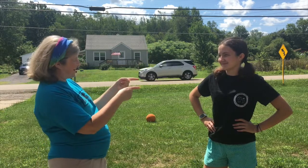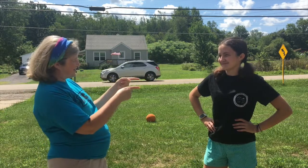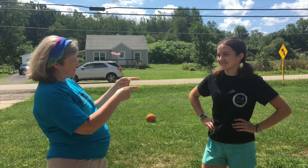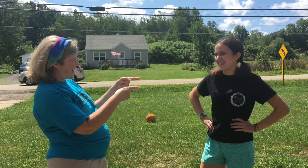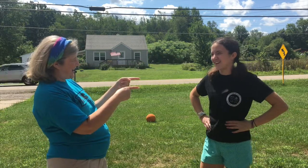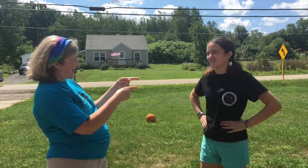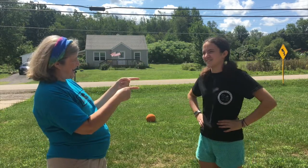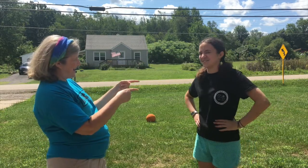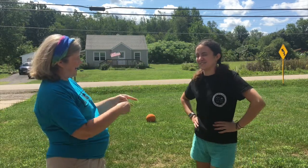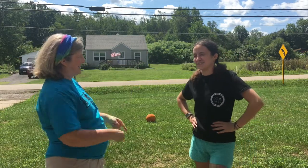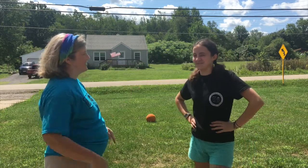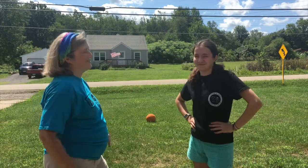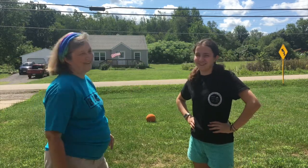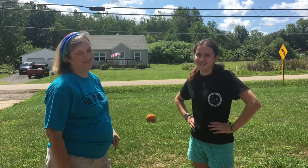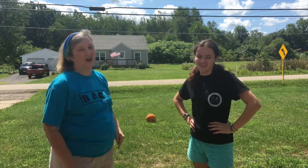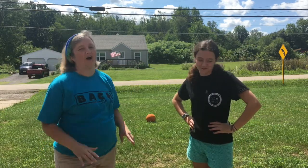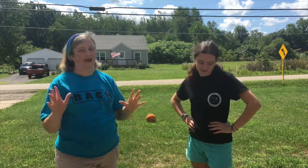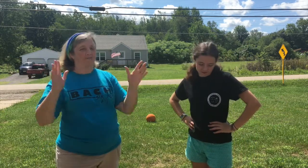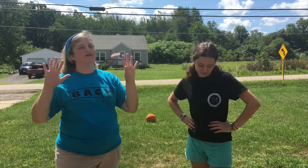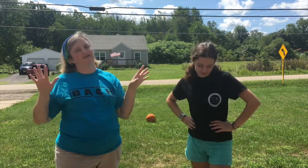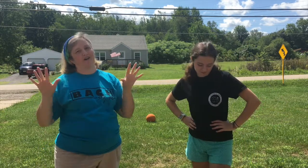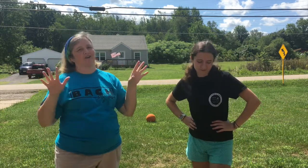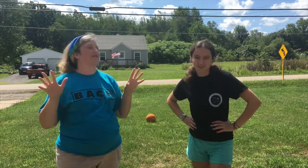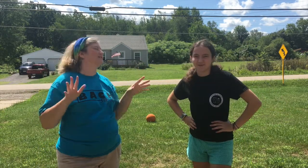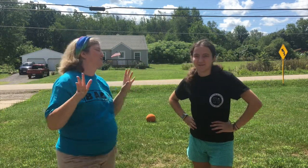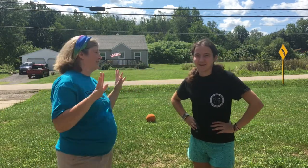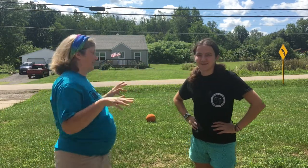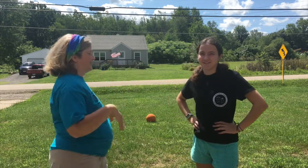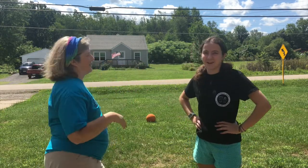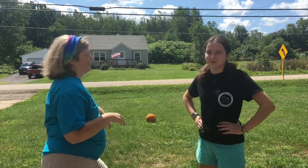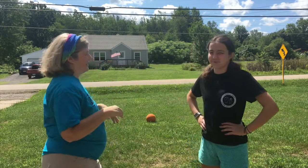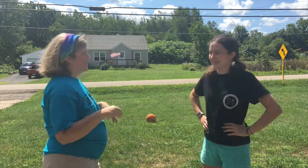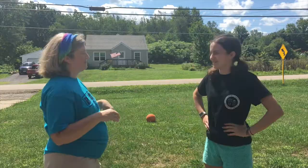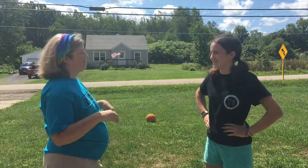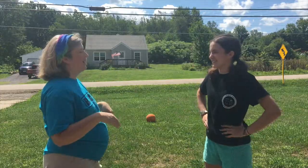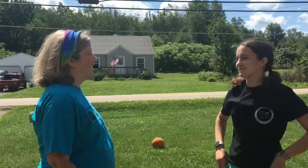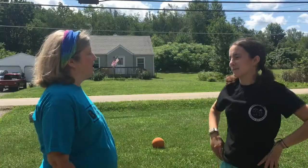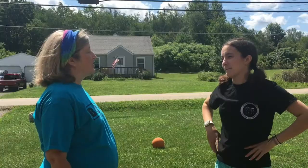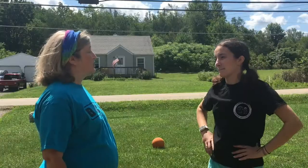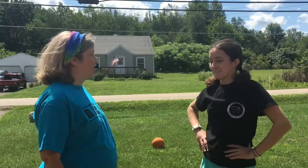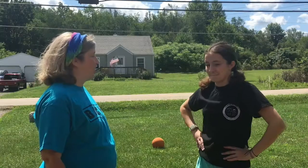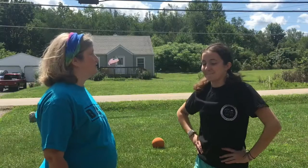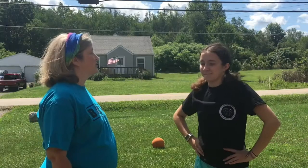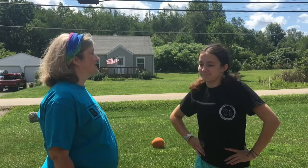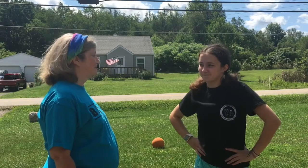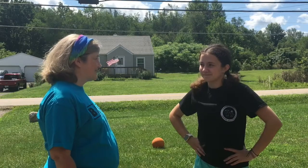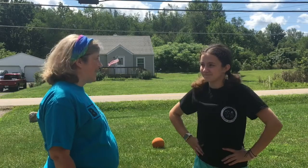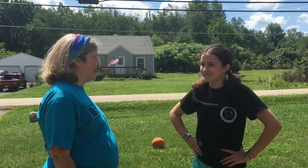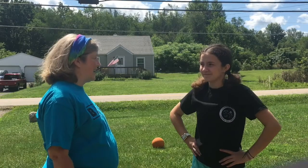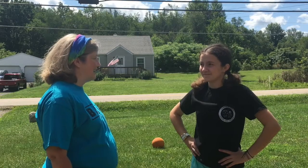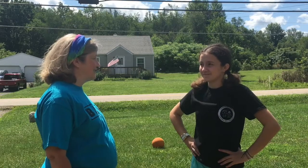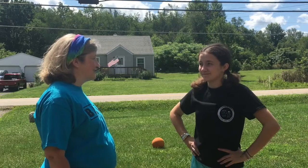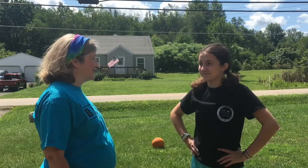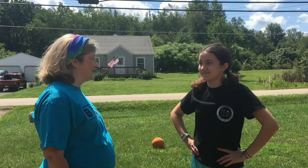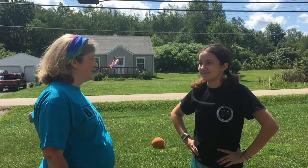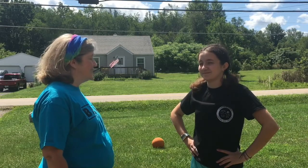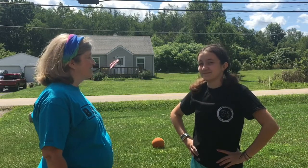the bat. That was good. Okay, we'll start over. Let's do it again. Okay, you ready? Coach Says,